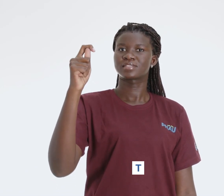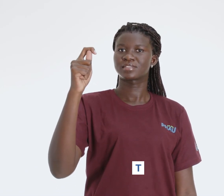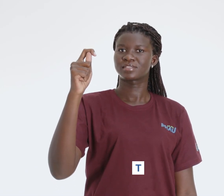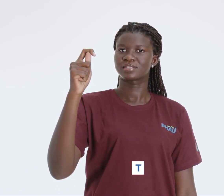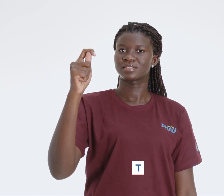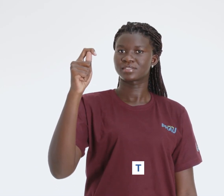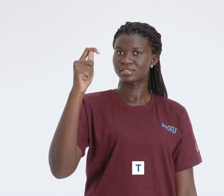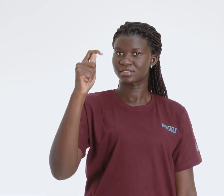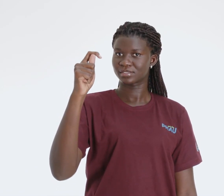T,